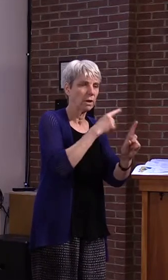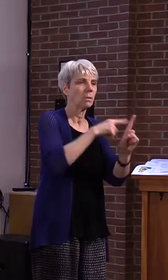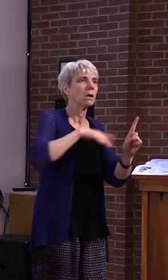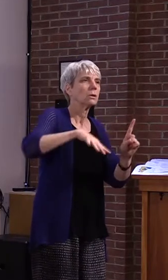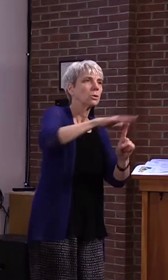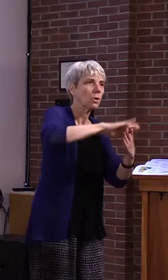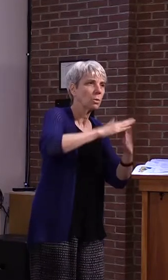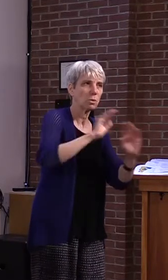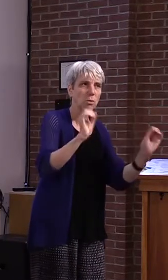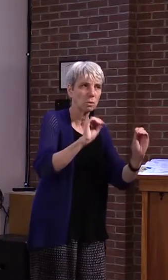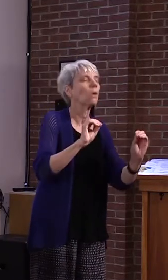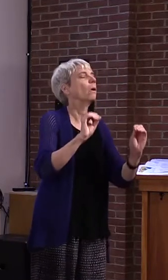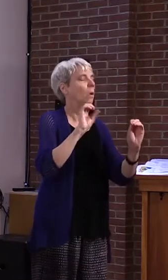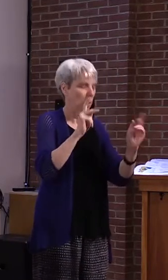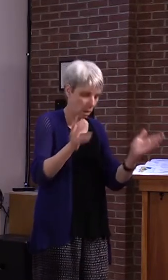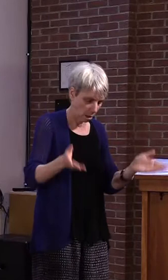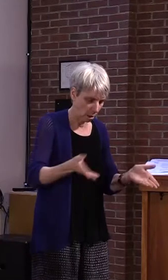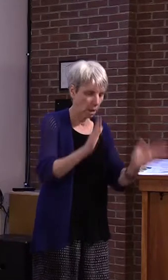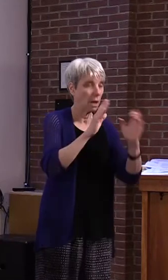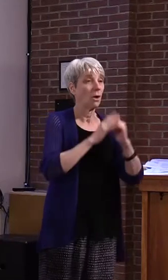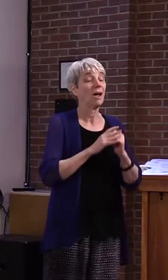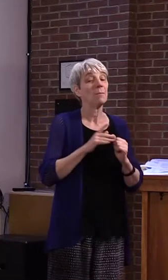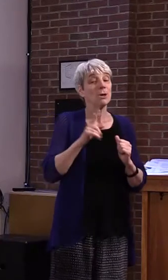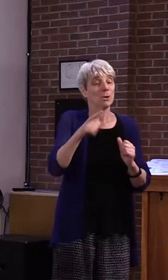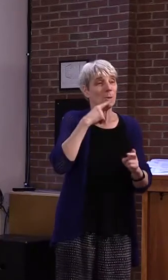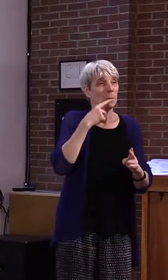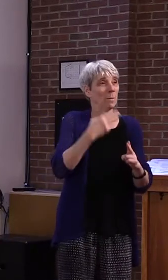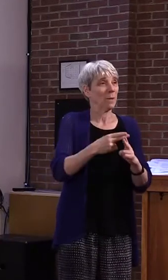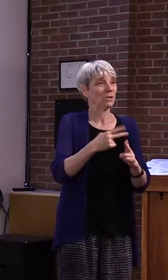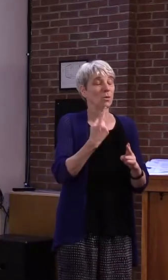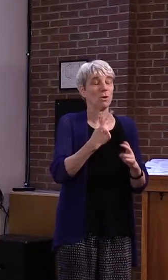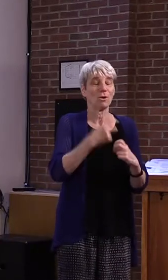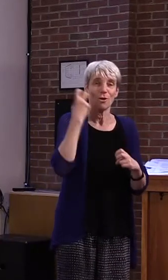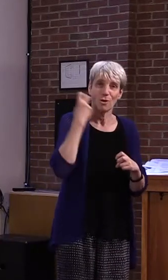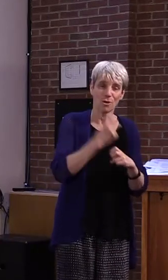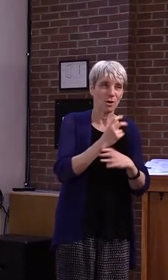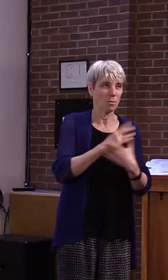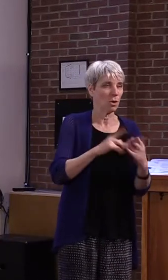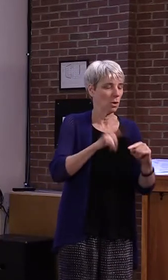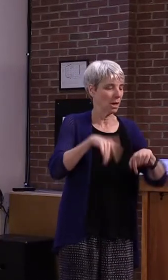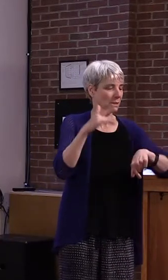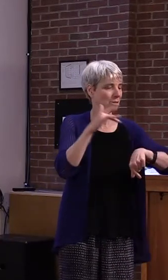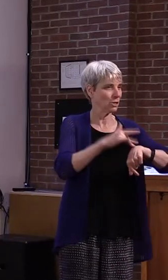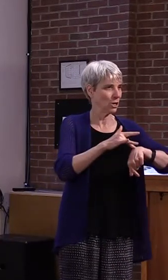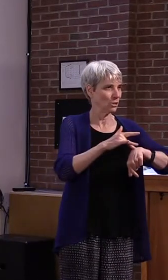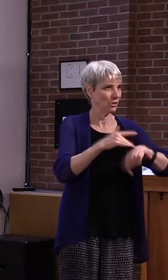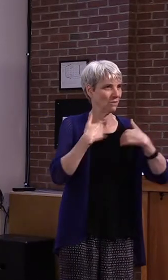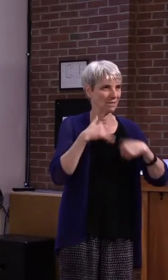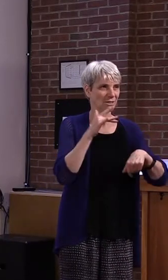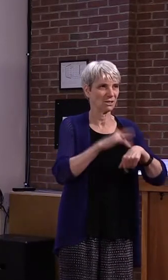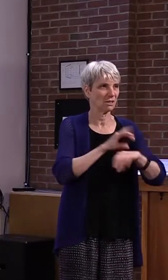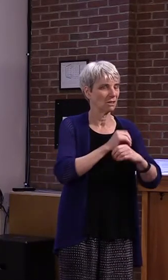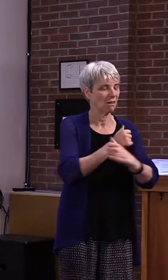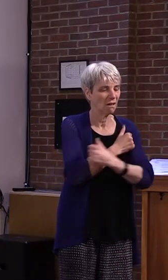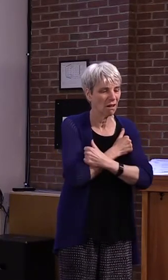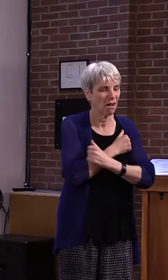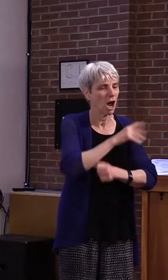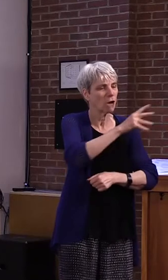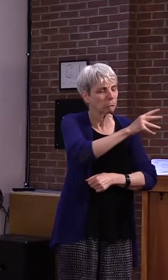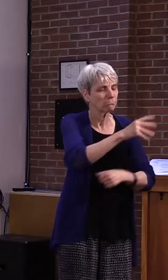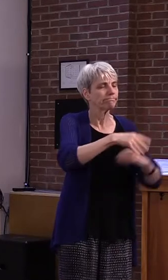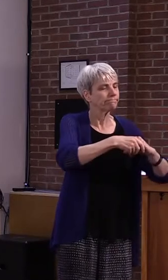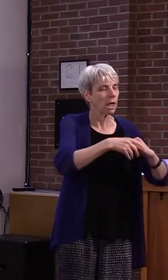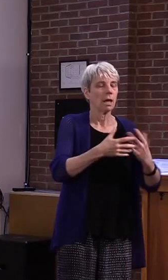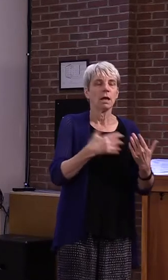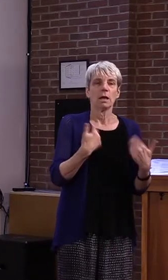right balance, is the touching aspect of loved ones, and we're still struggling with that. But Kat, I want